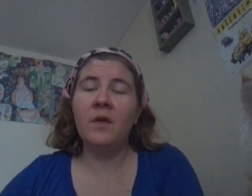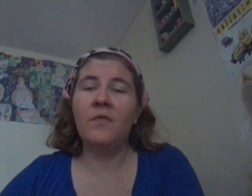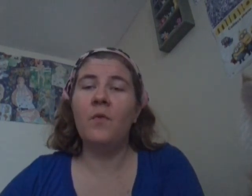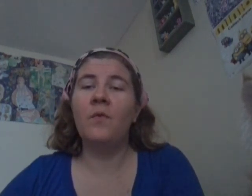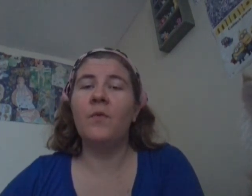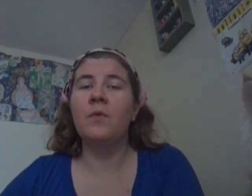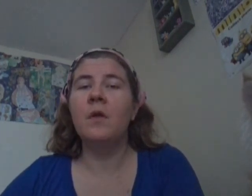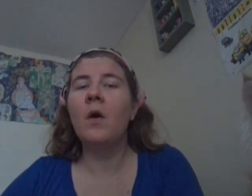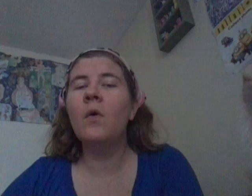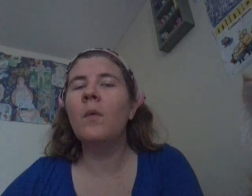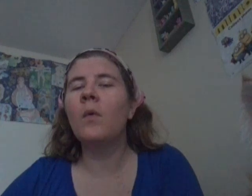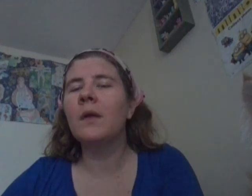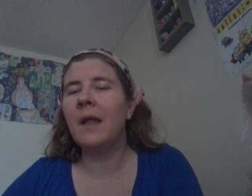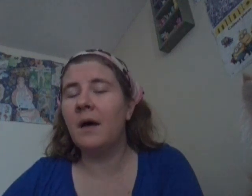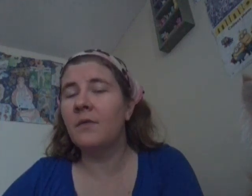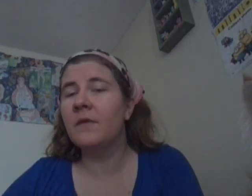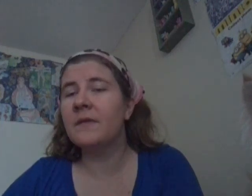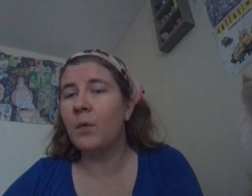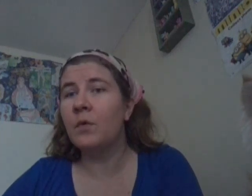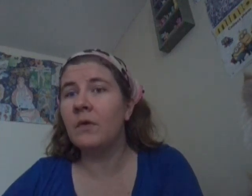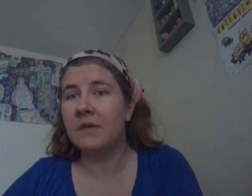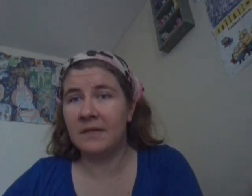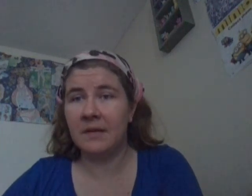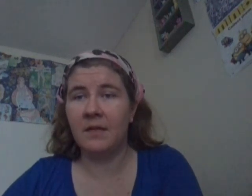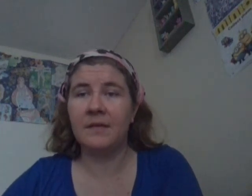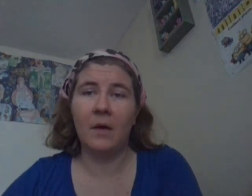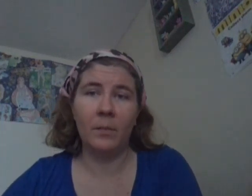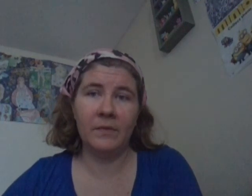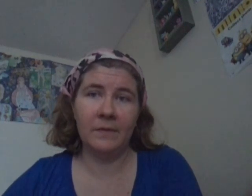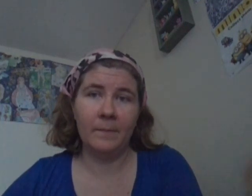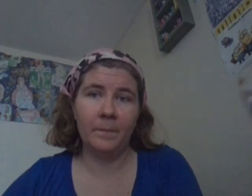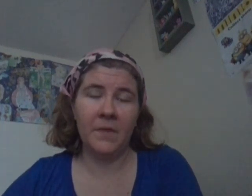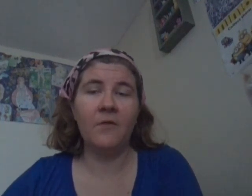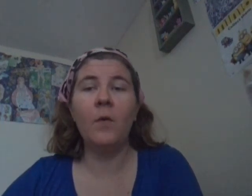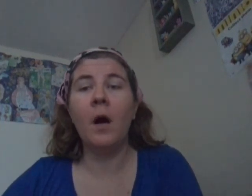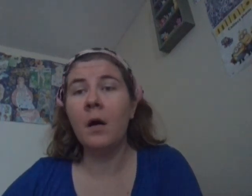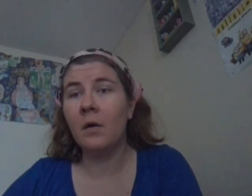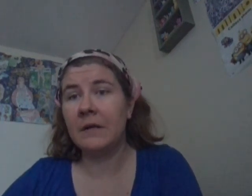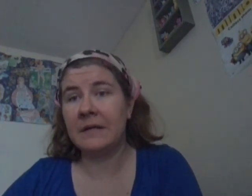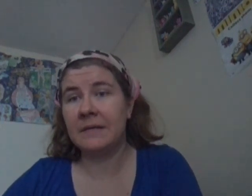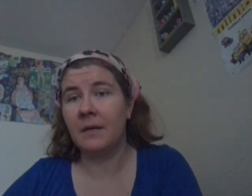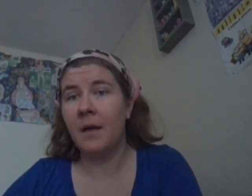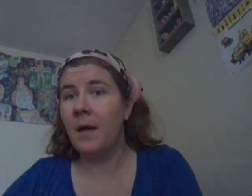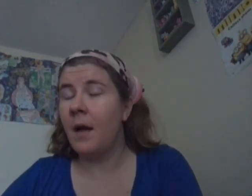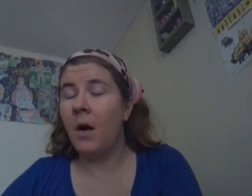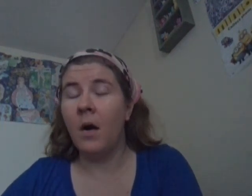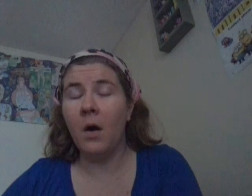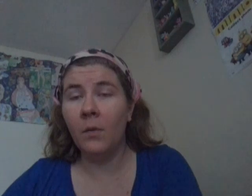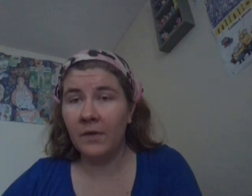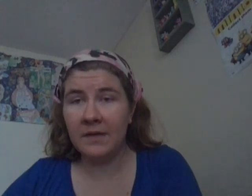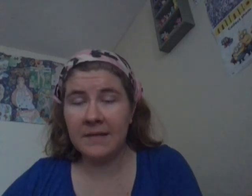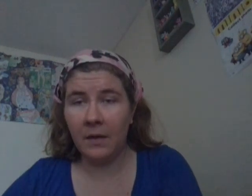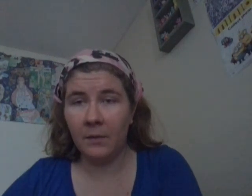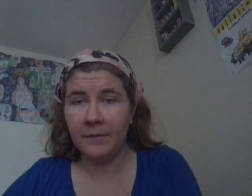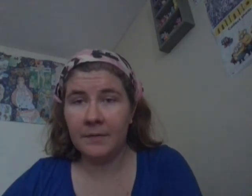know or love someone who's autistic, this helped. If you are autistic, hopefully this helped.